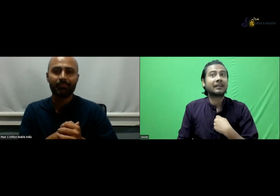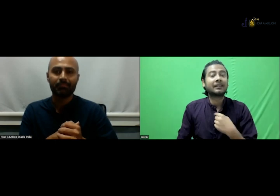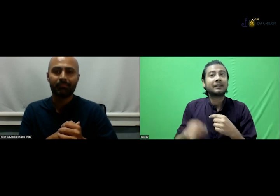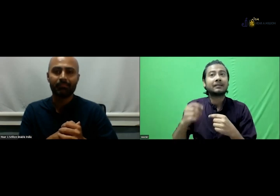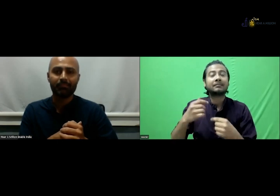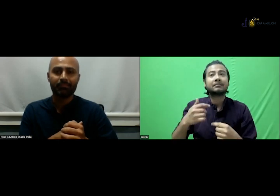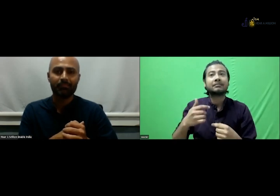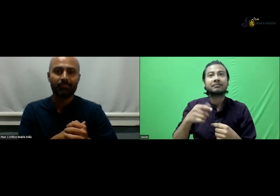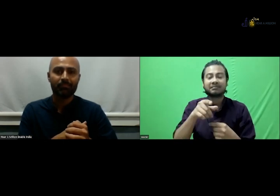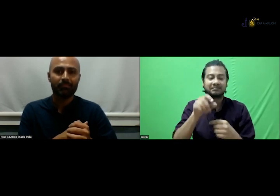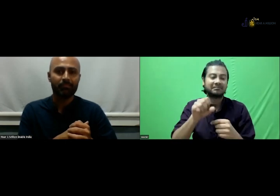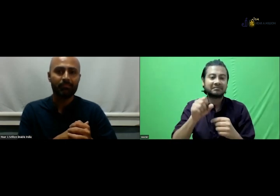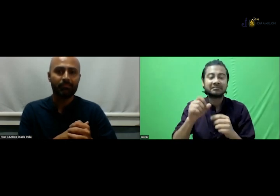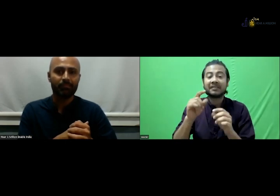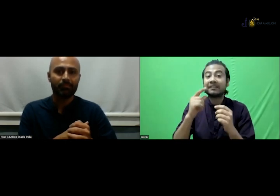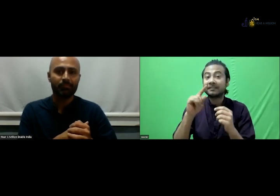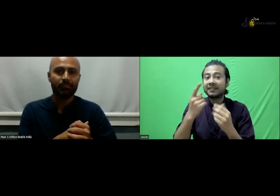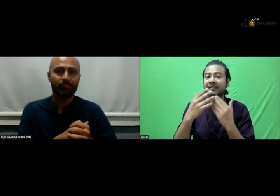Yes.